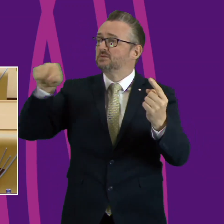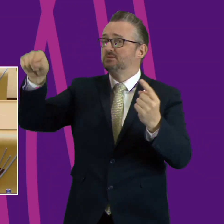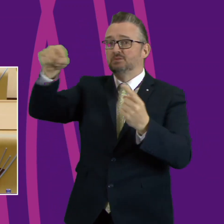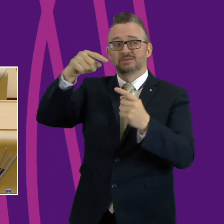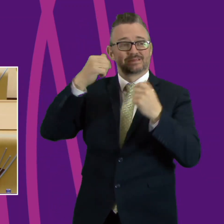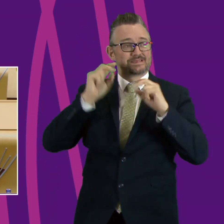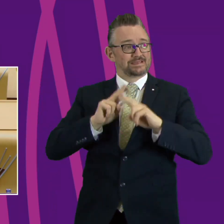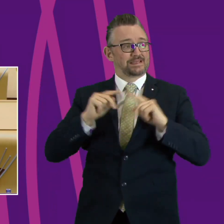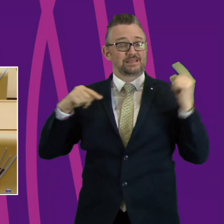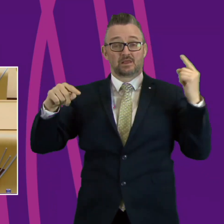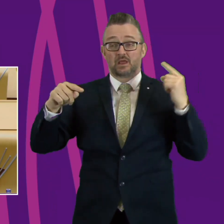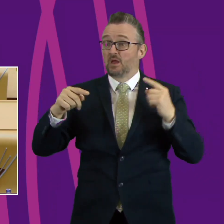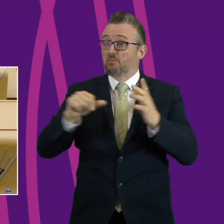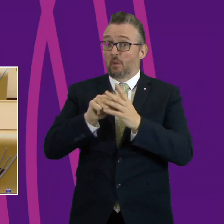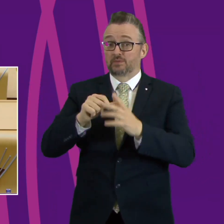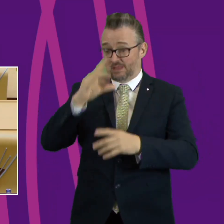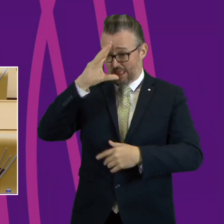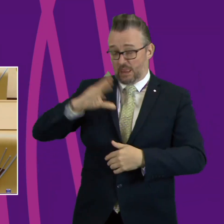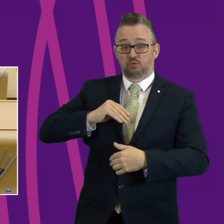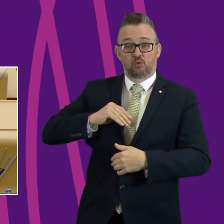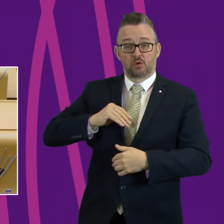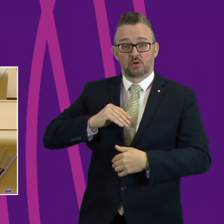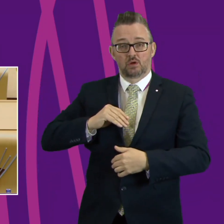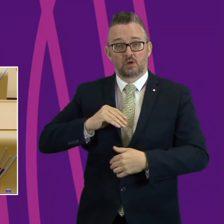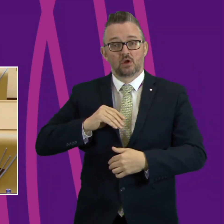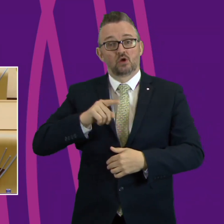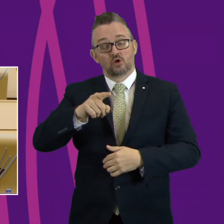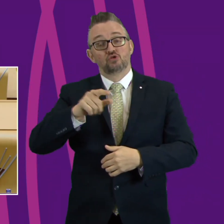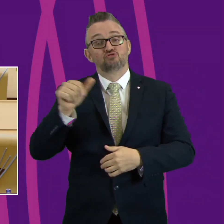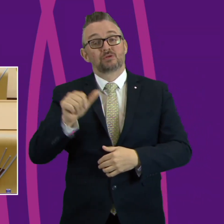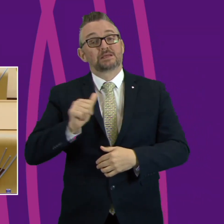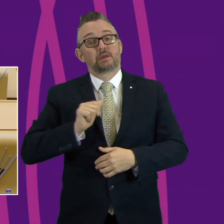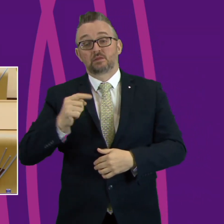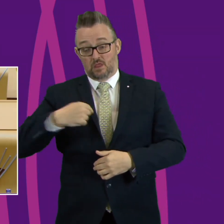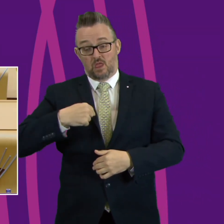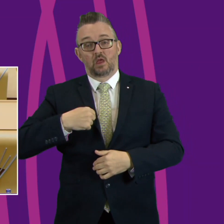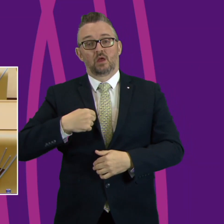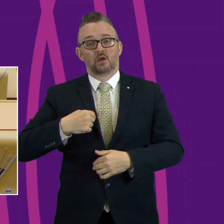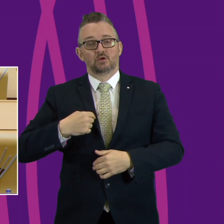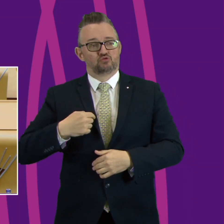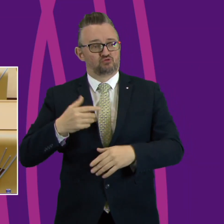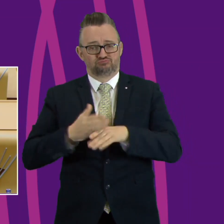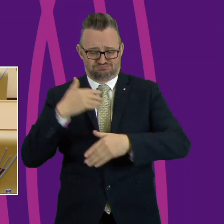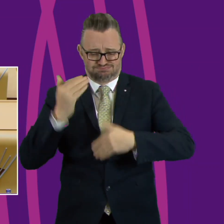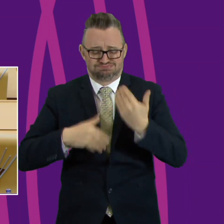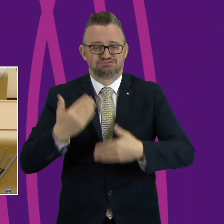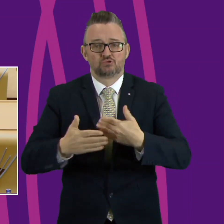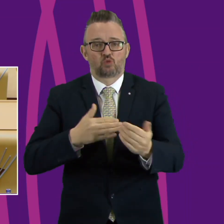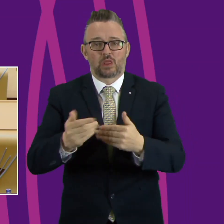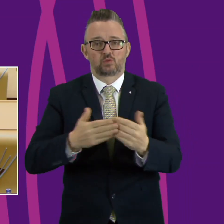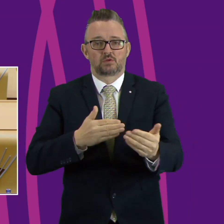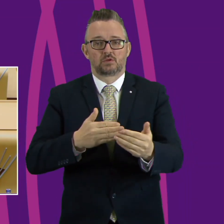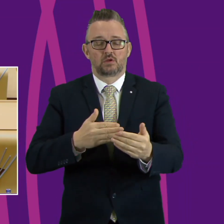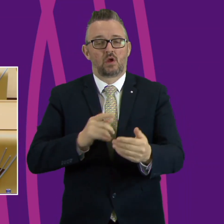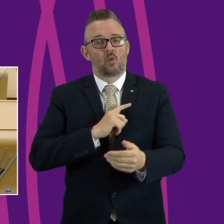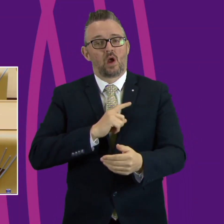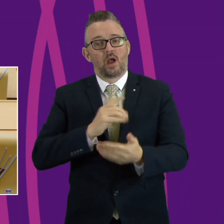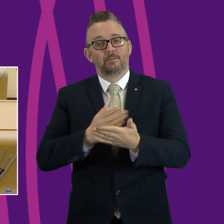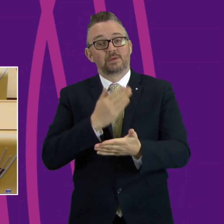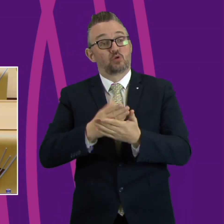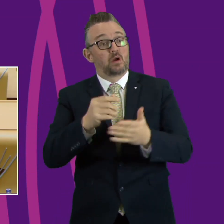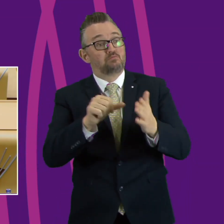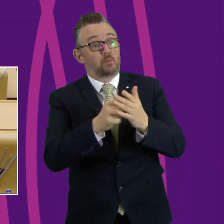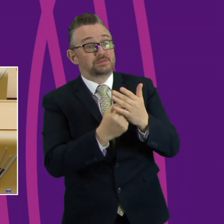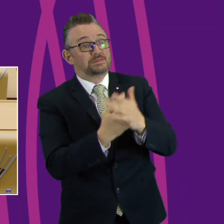raise it directly with me, and you should expect us to act on that as quickly as we can in order to ensure that those issues